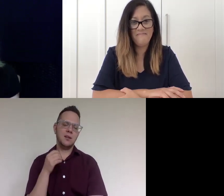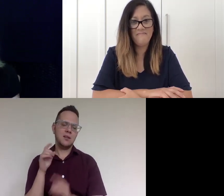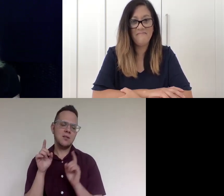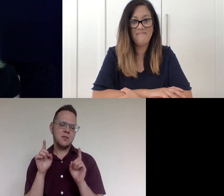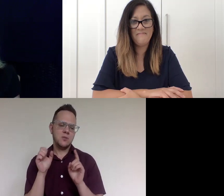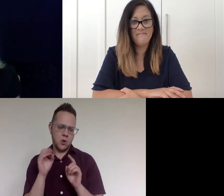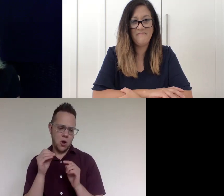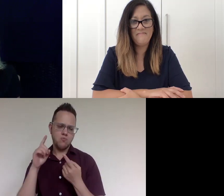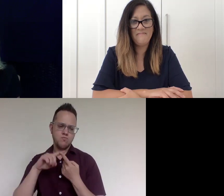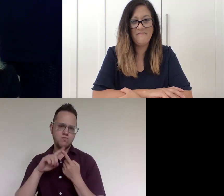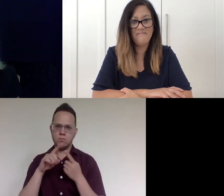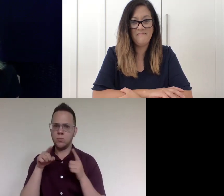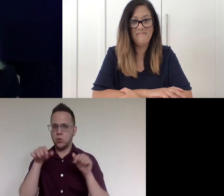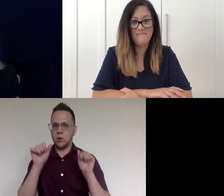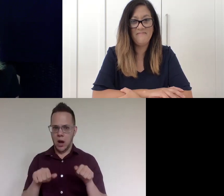case.